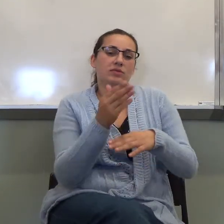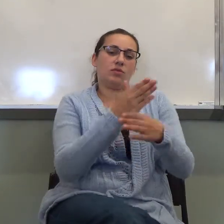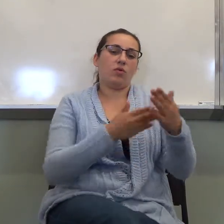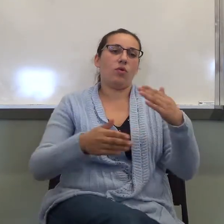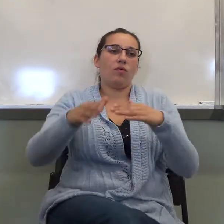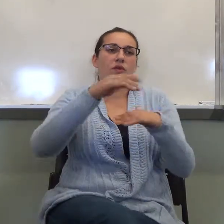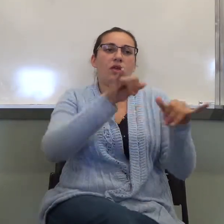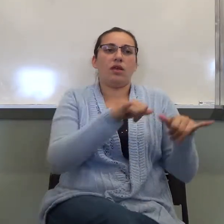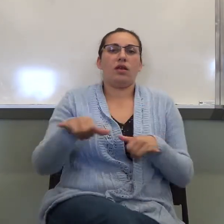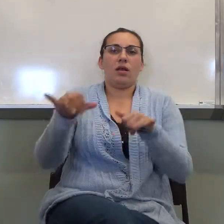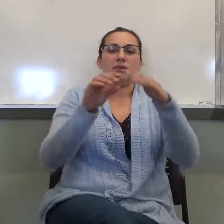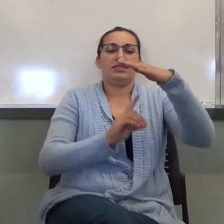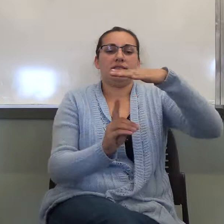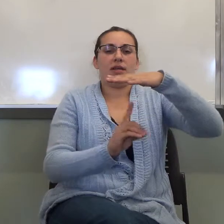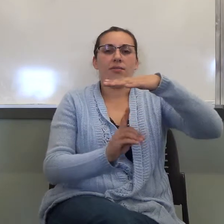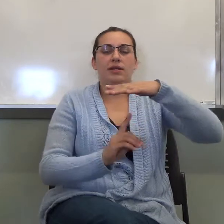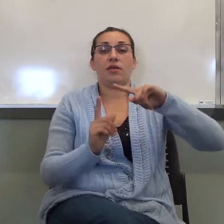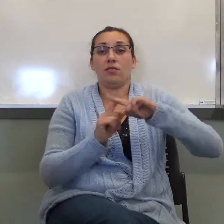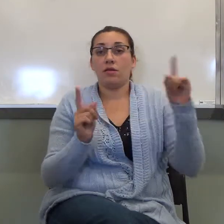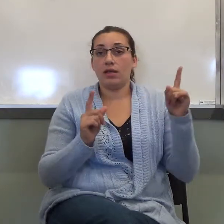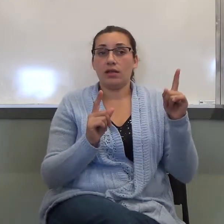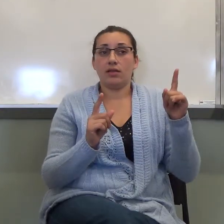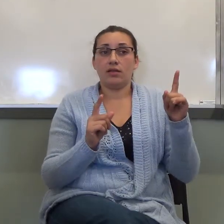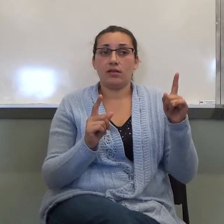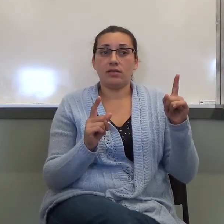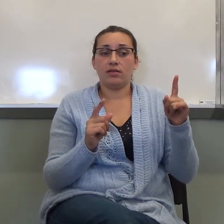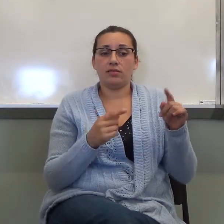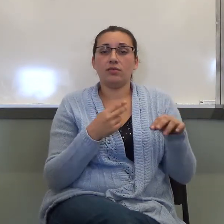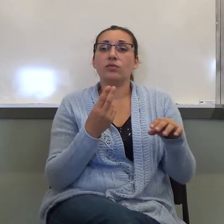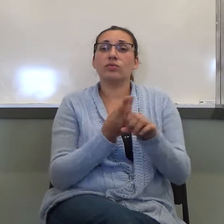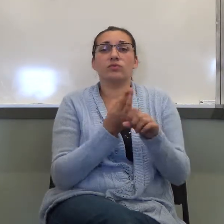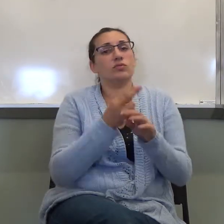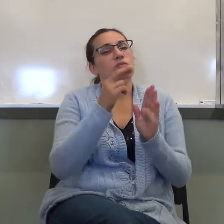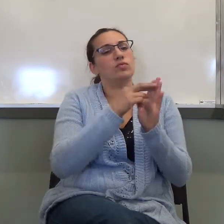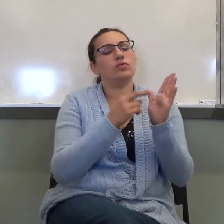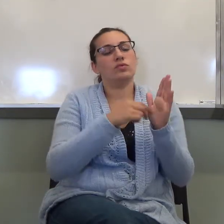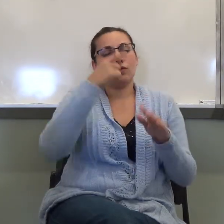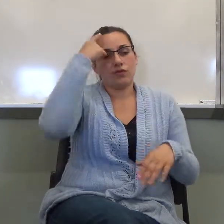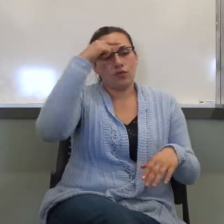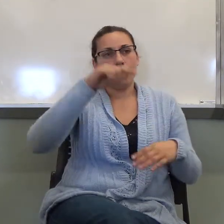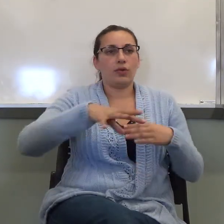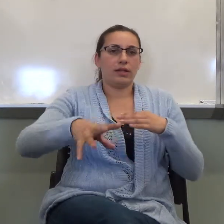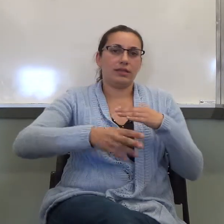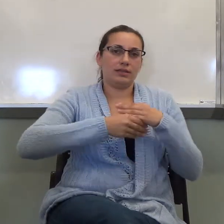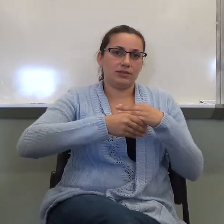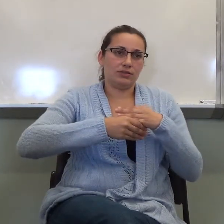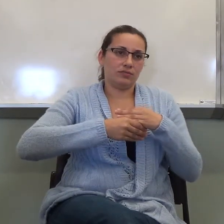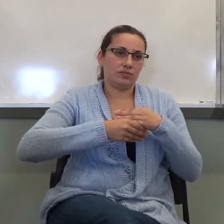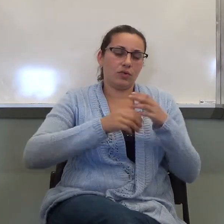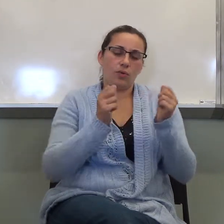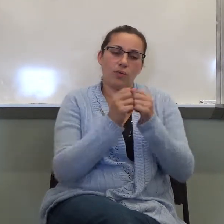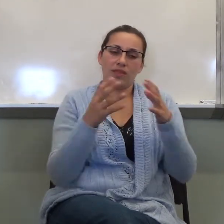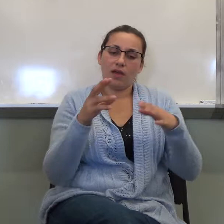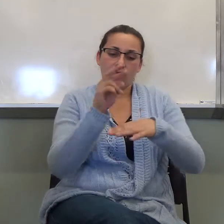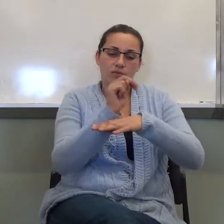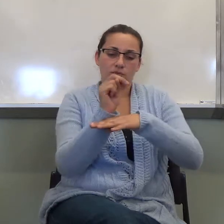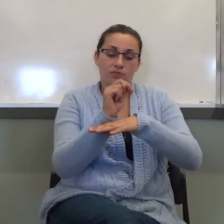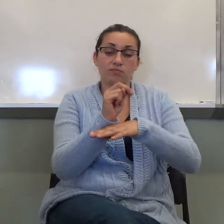quickly. But again, we're back to the rules for addition now, but of the numerator. And they are the same sign, so you